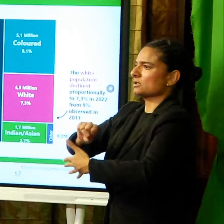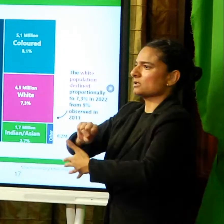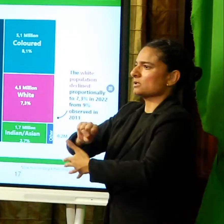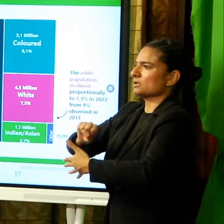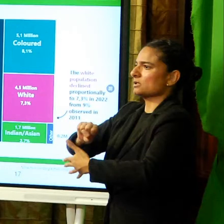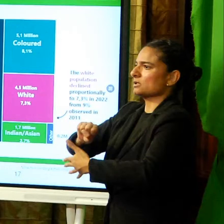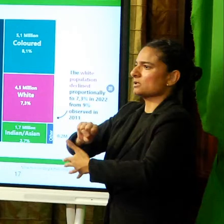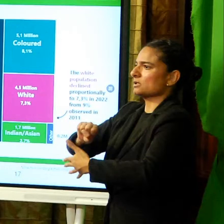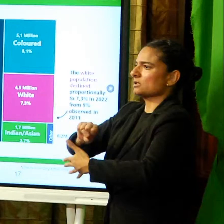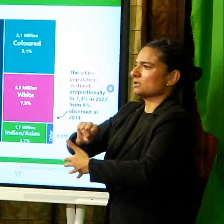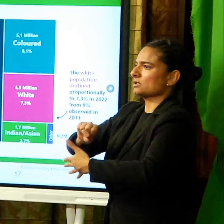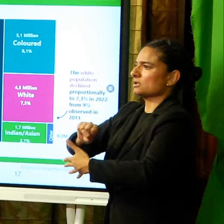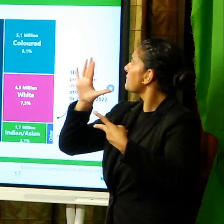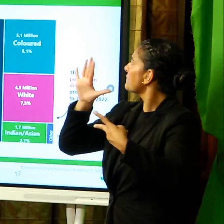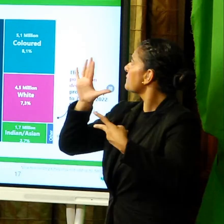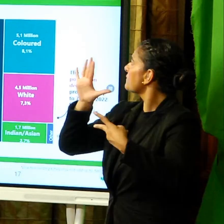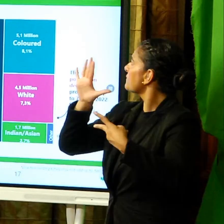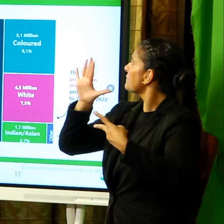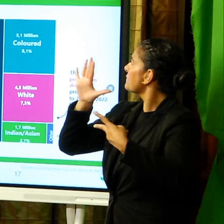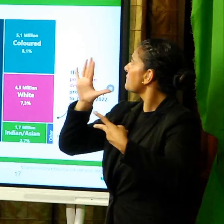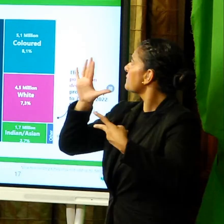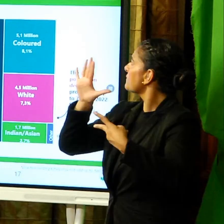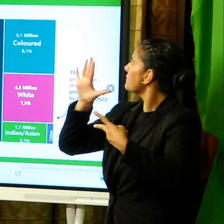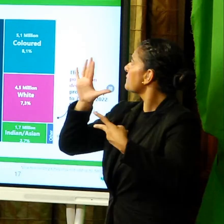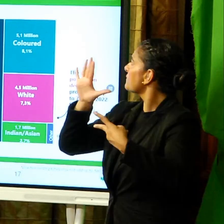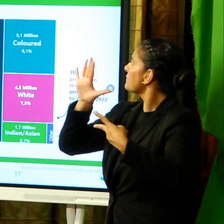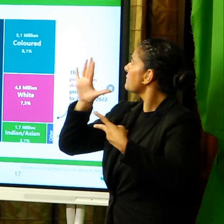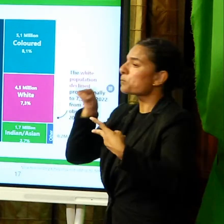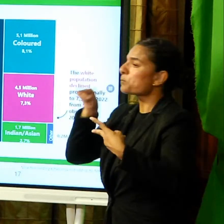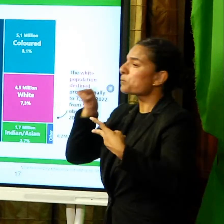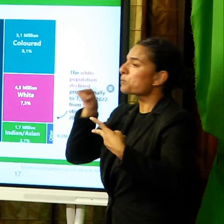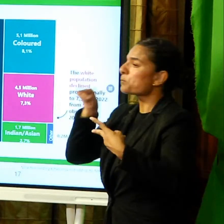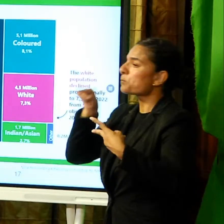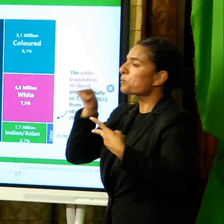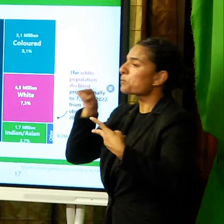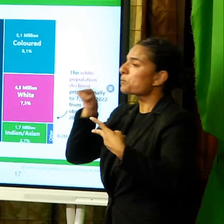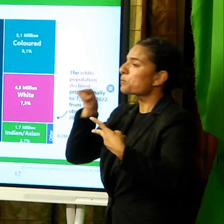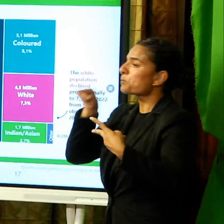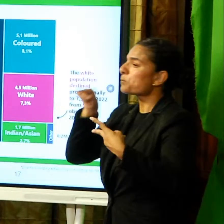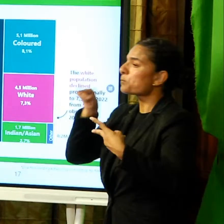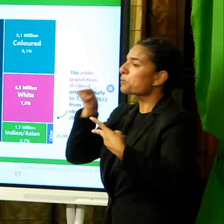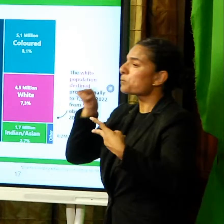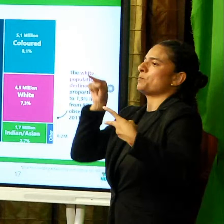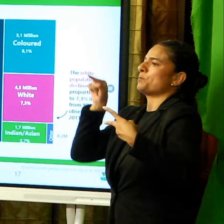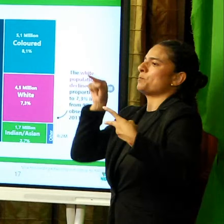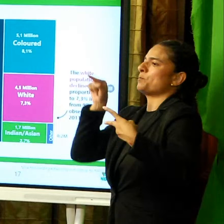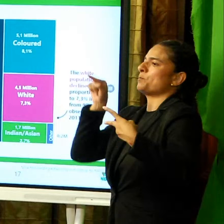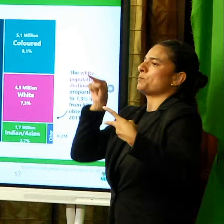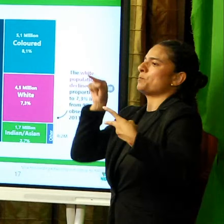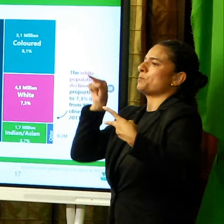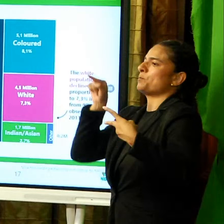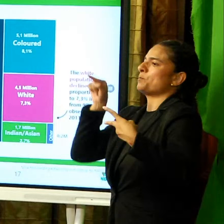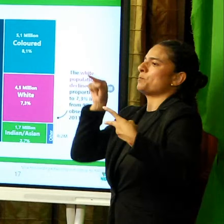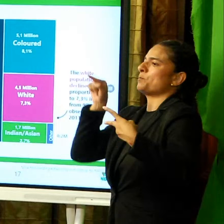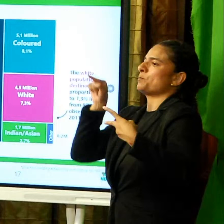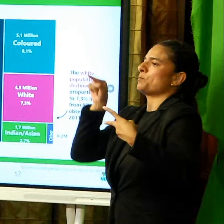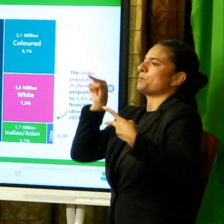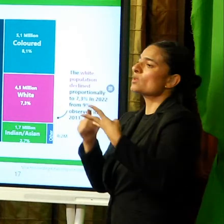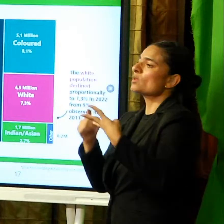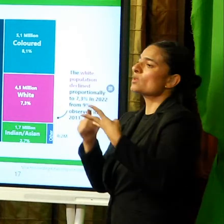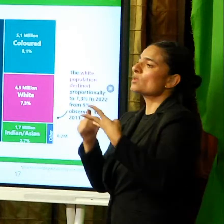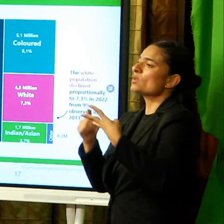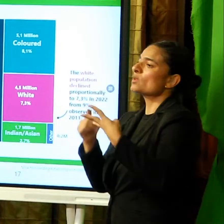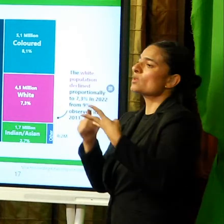for 8.1%. And indeed, let us look at the white population group, 4.5 million, accounting